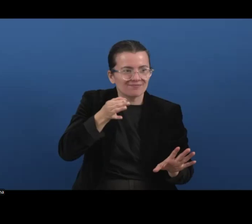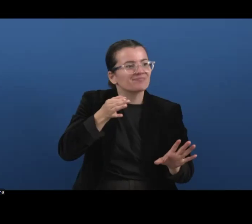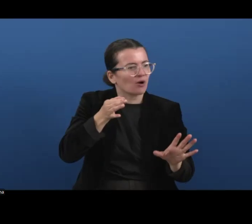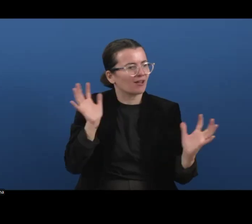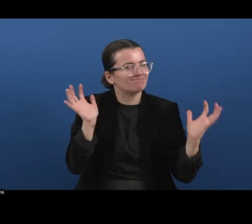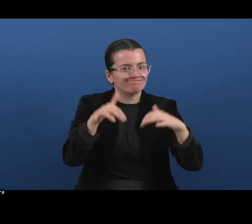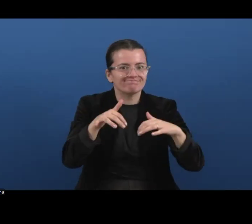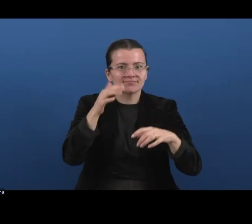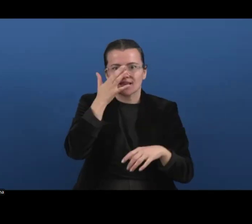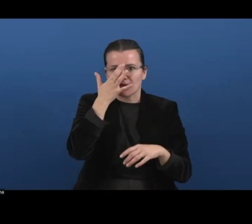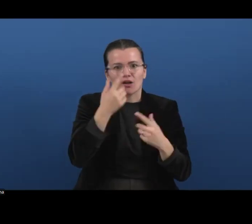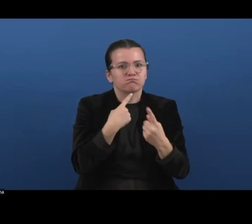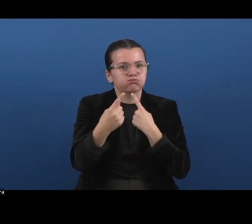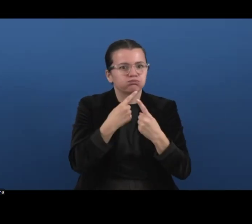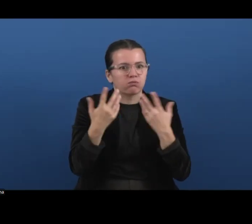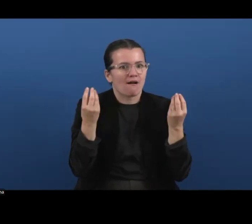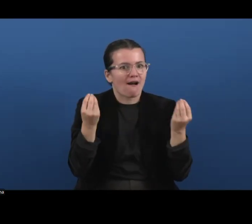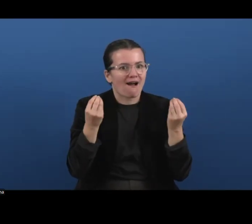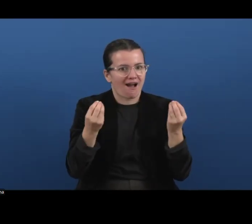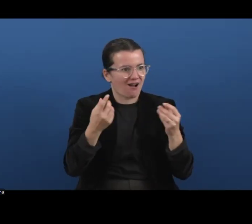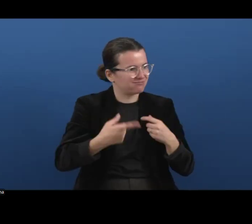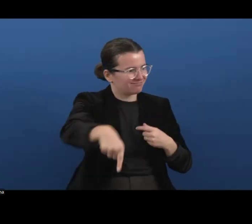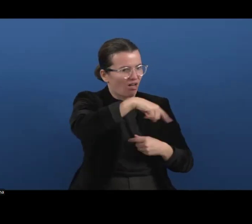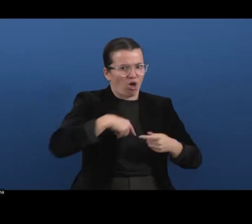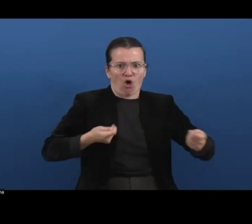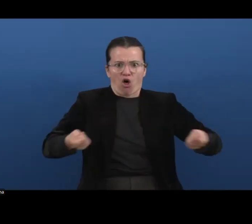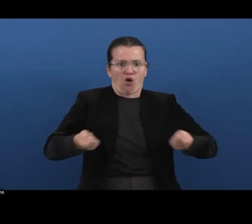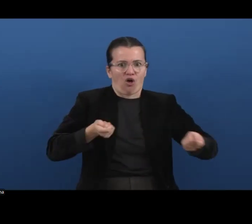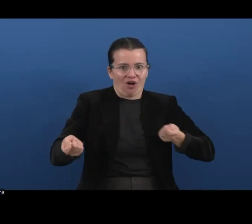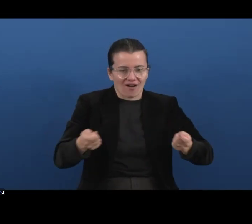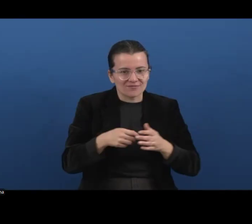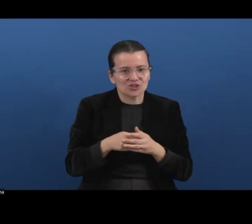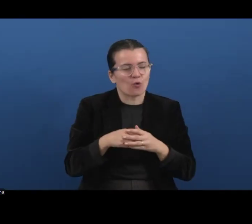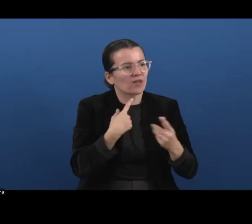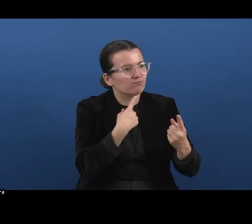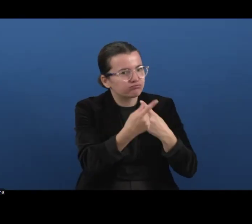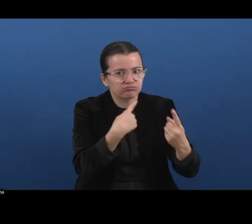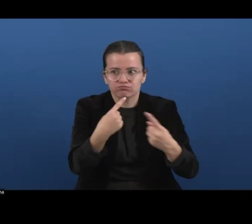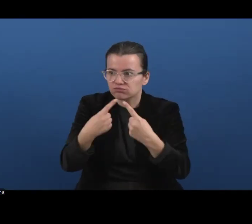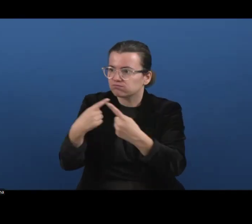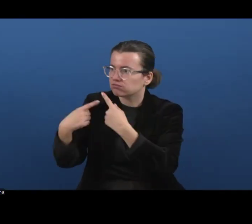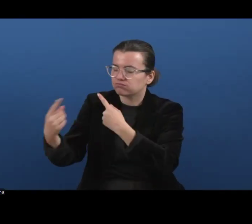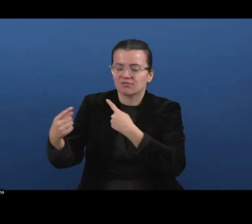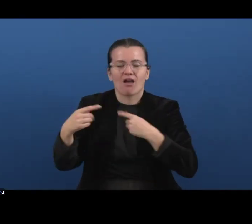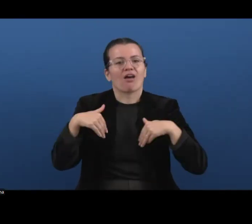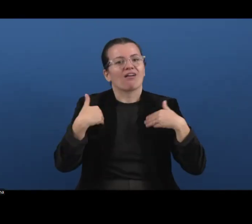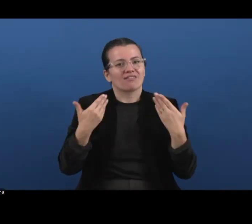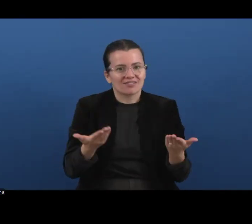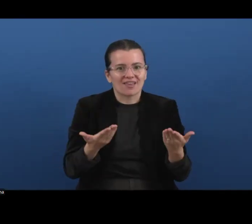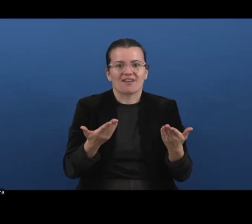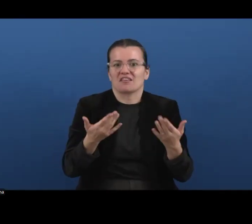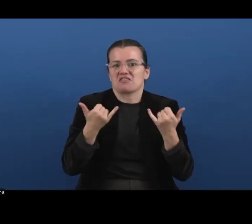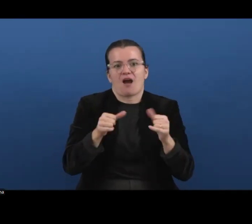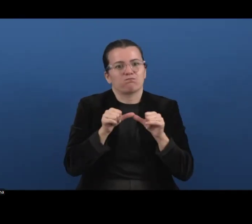We do it for cancer support, we do it for neurodiversity, but it all began with Coffee for a Carer. During those